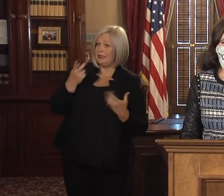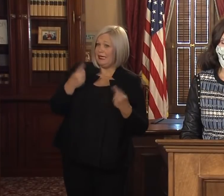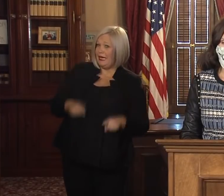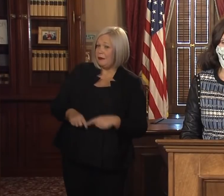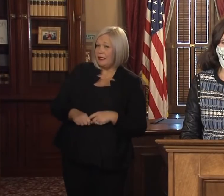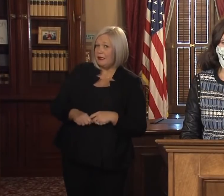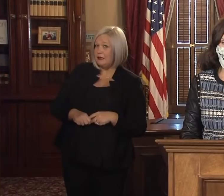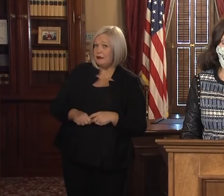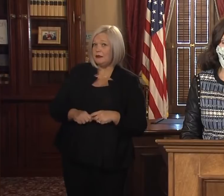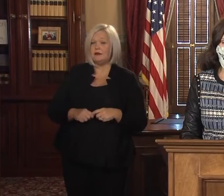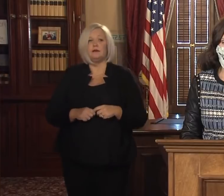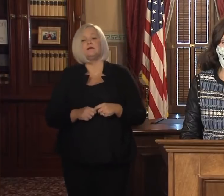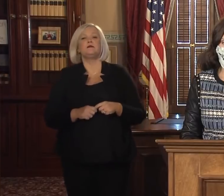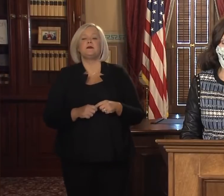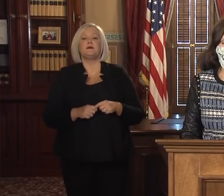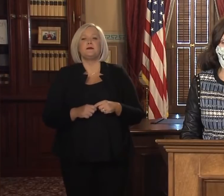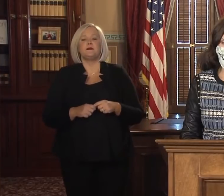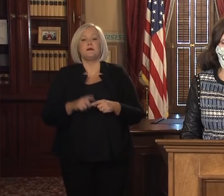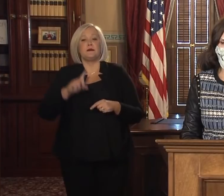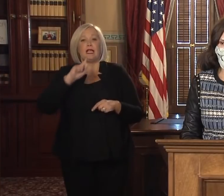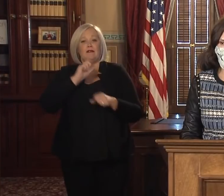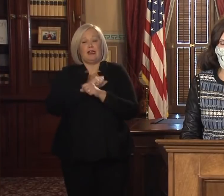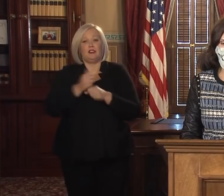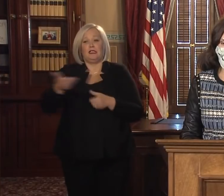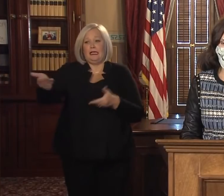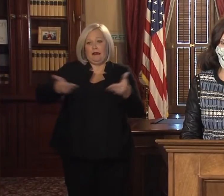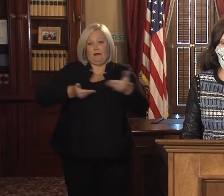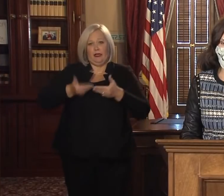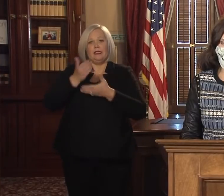Well, I have actually invited some of the